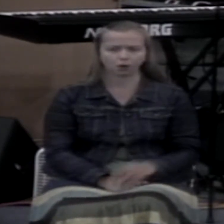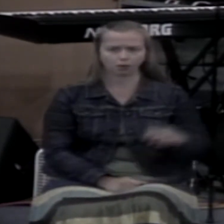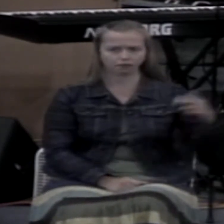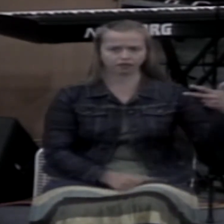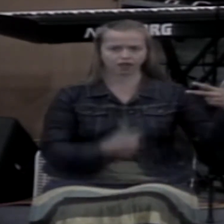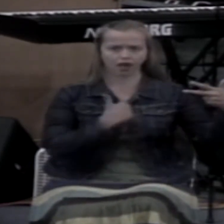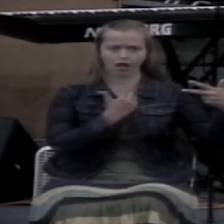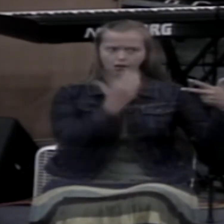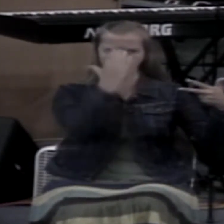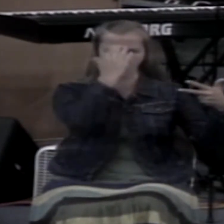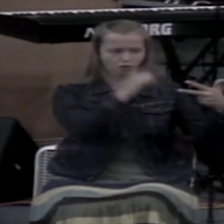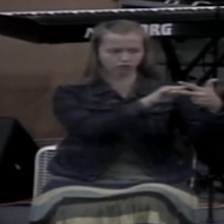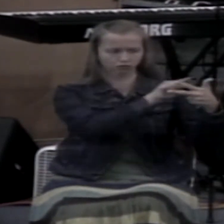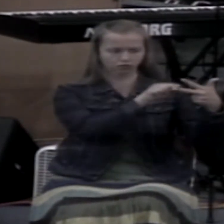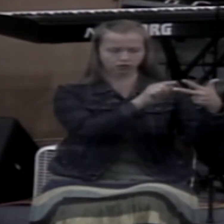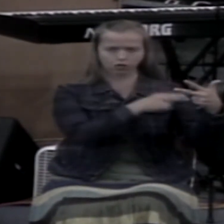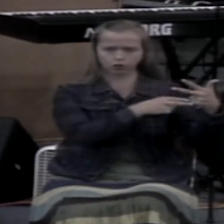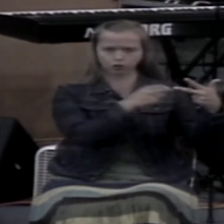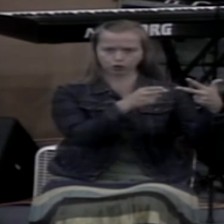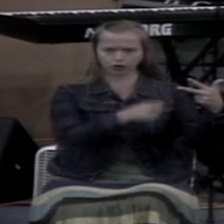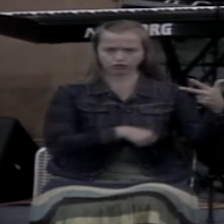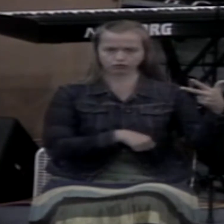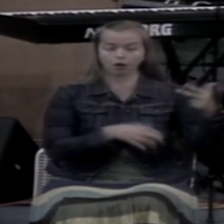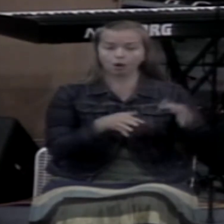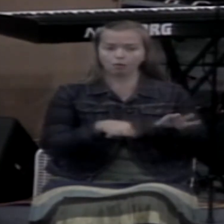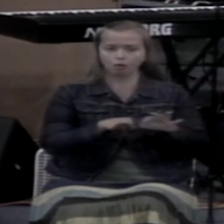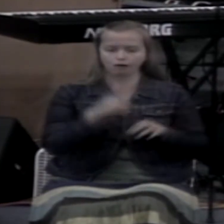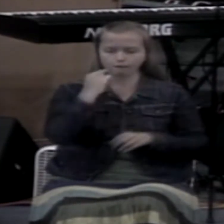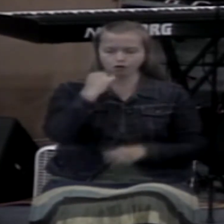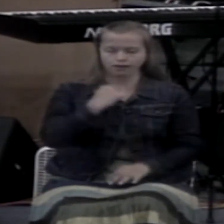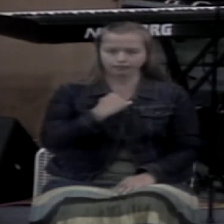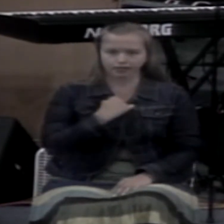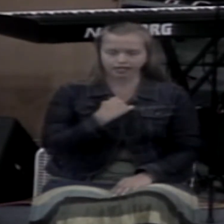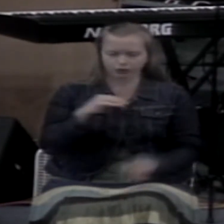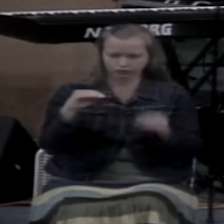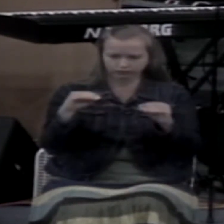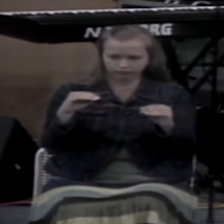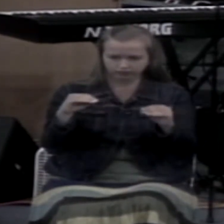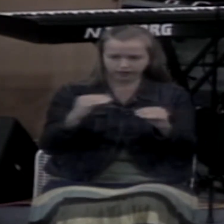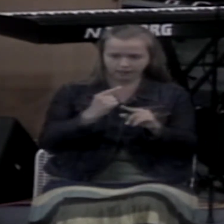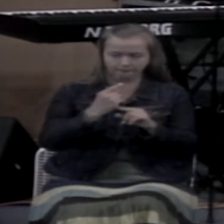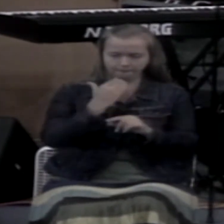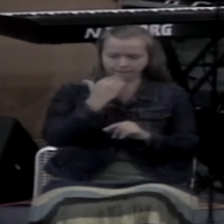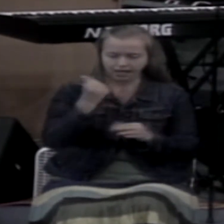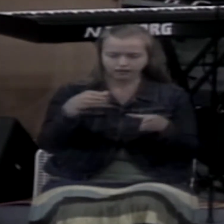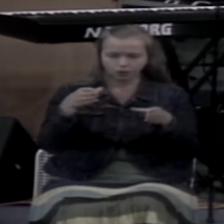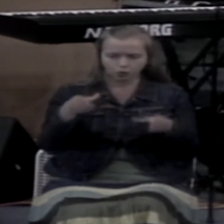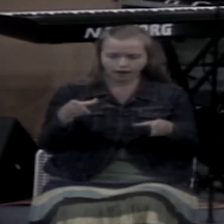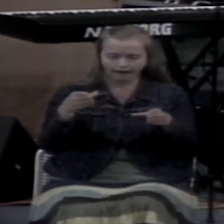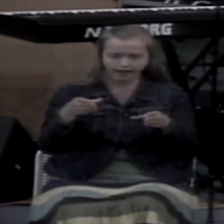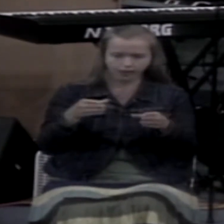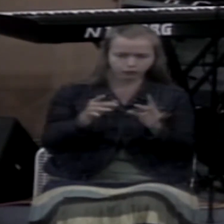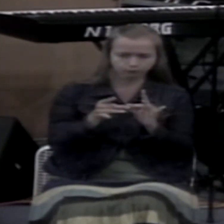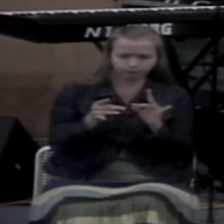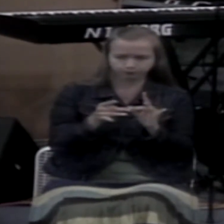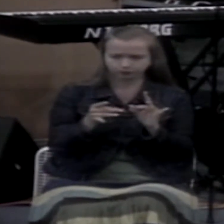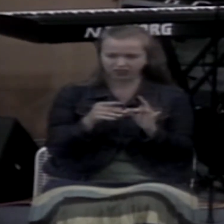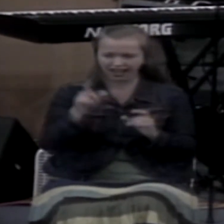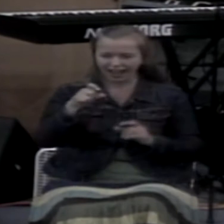But for me to seek out the most productive means to convey the message to people is only a wise thing if it's imperative.